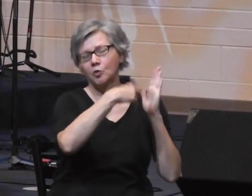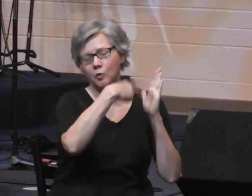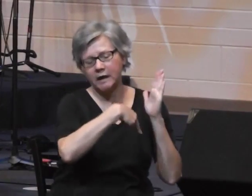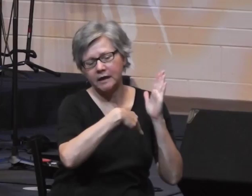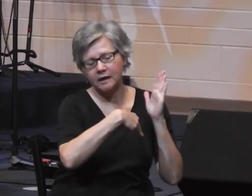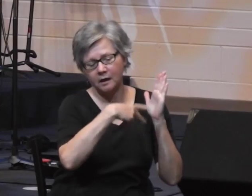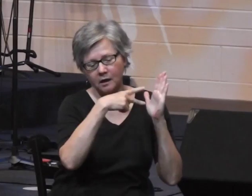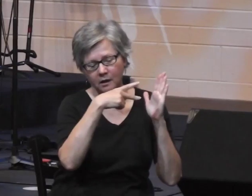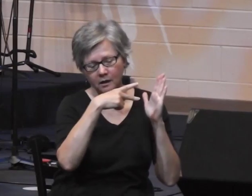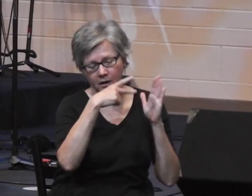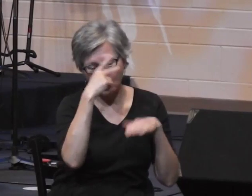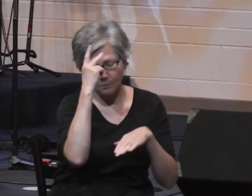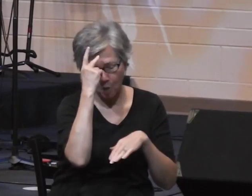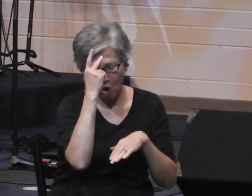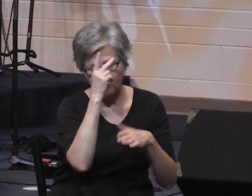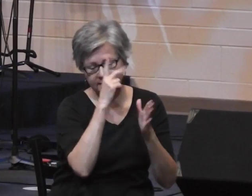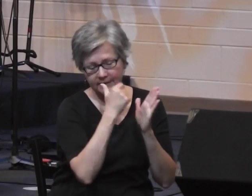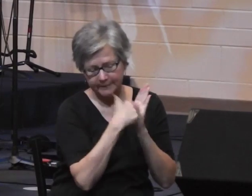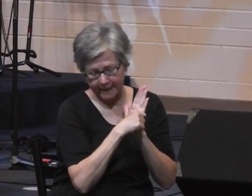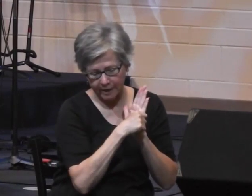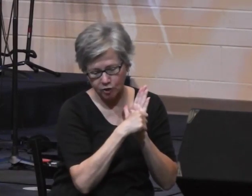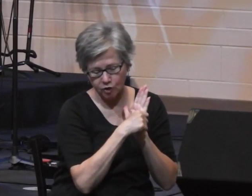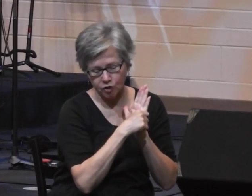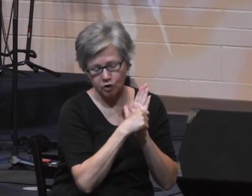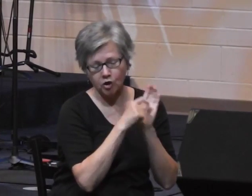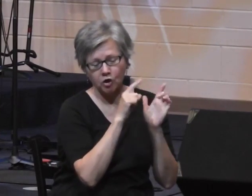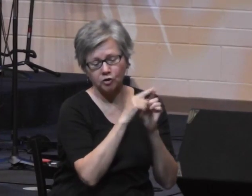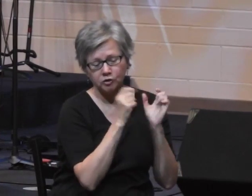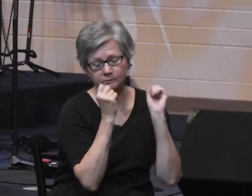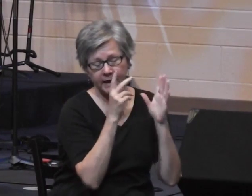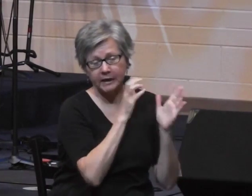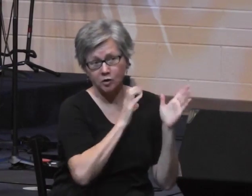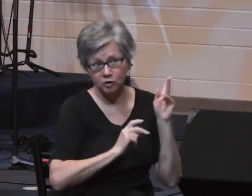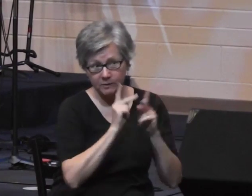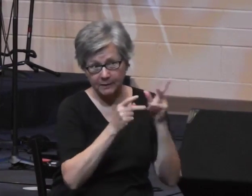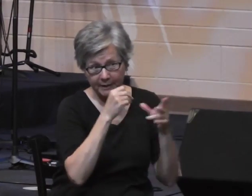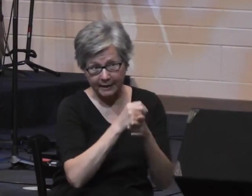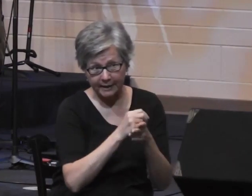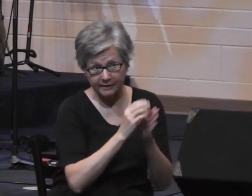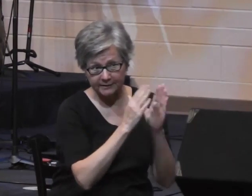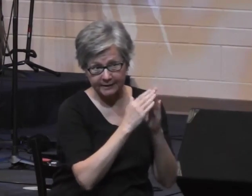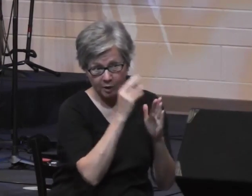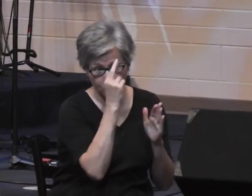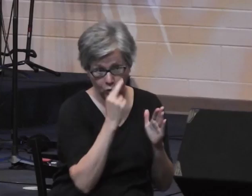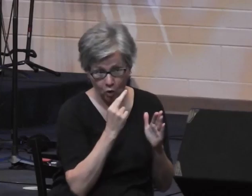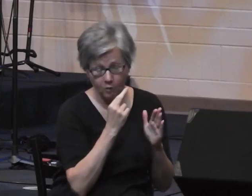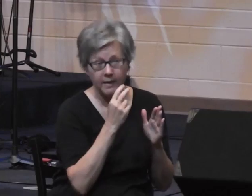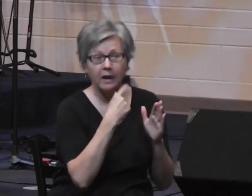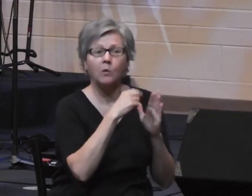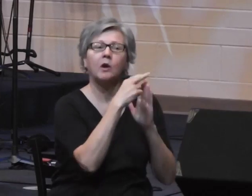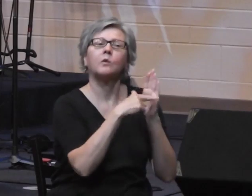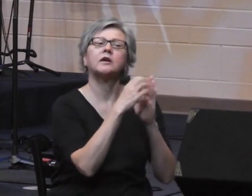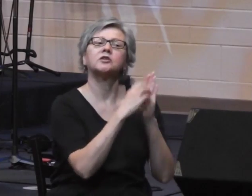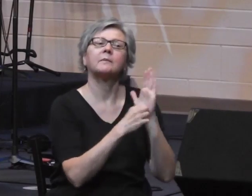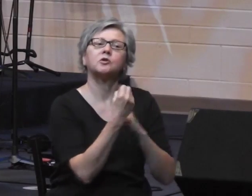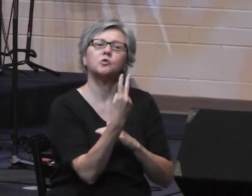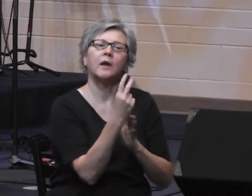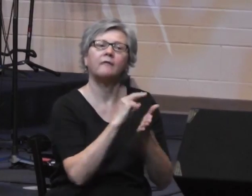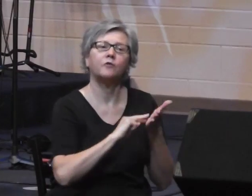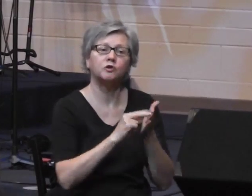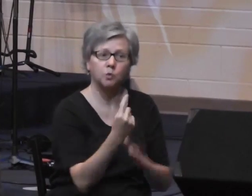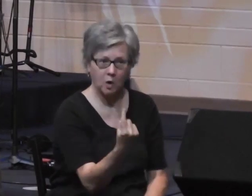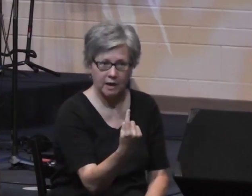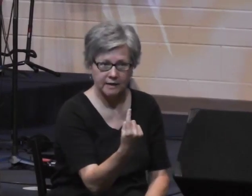that a guy named Paul wrote to a bunch of Christians in the city of Rome. And we're going to be today in chapter 12,